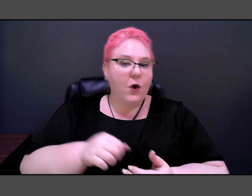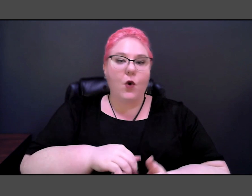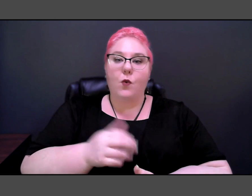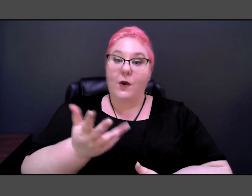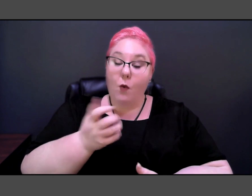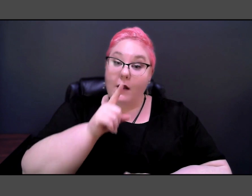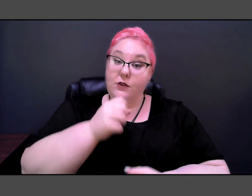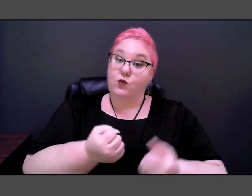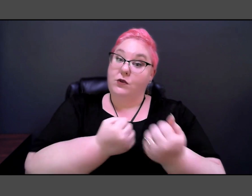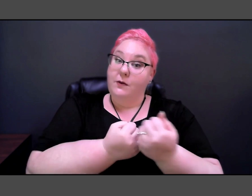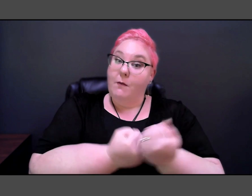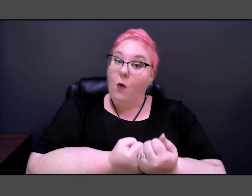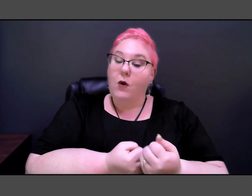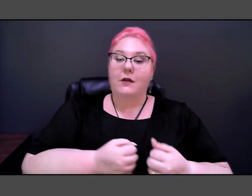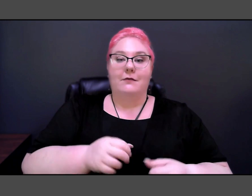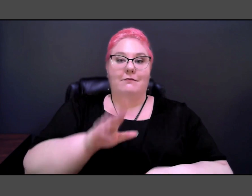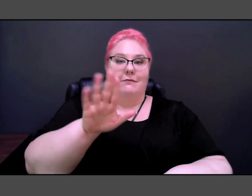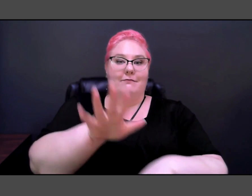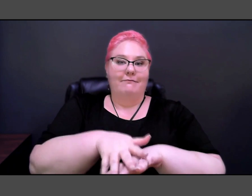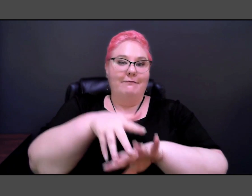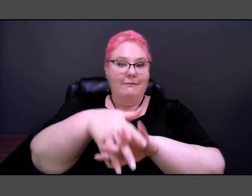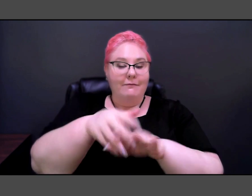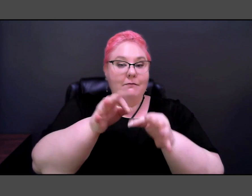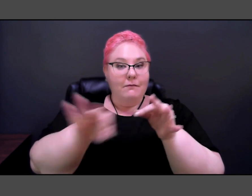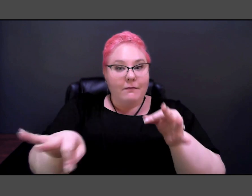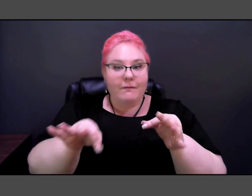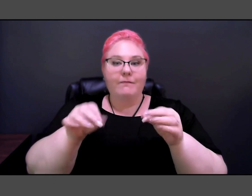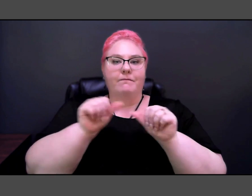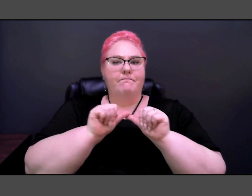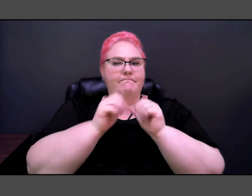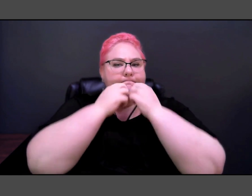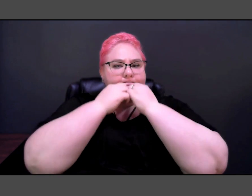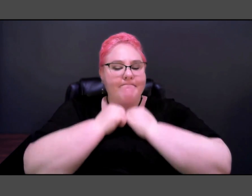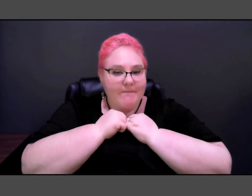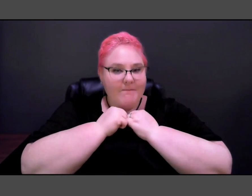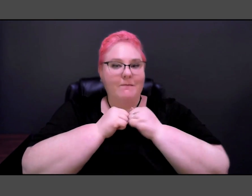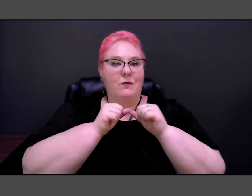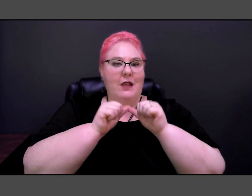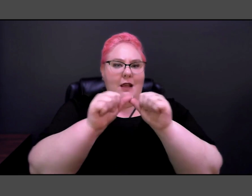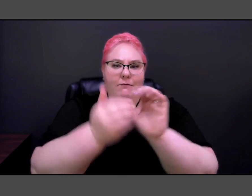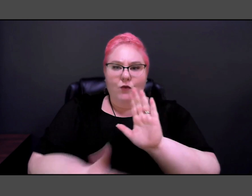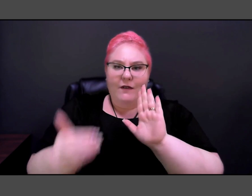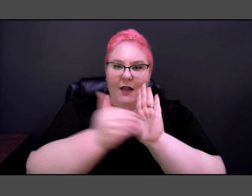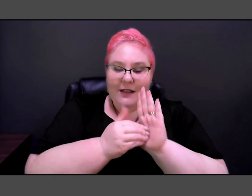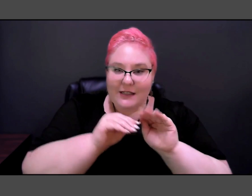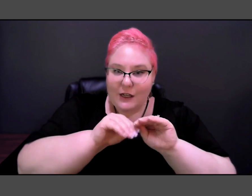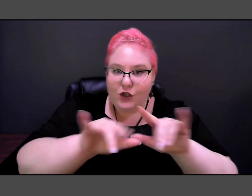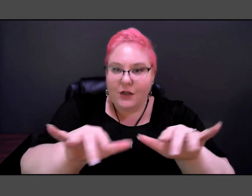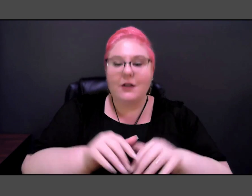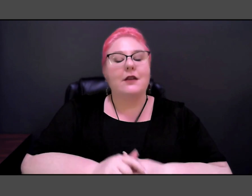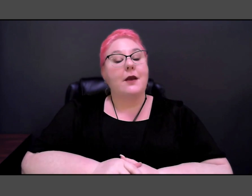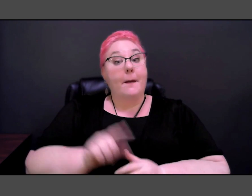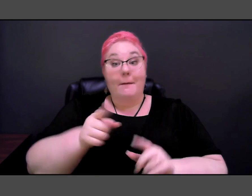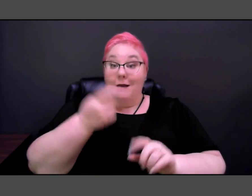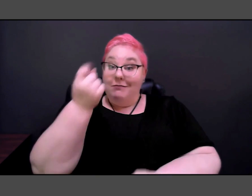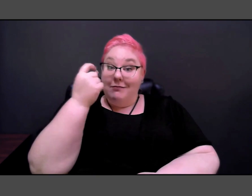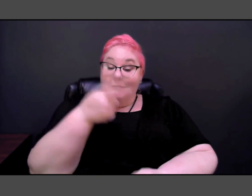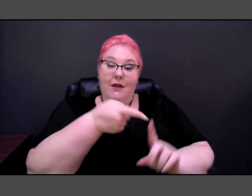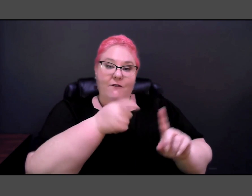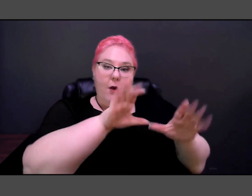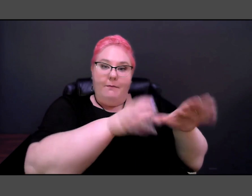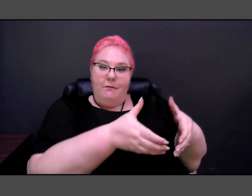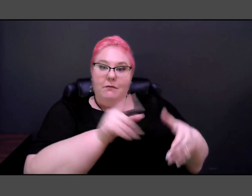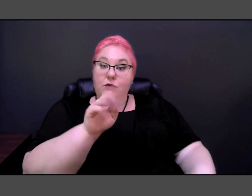language revitalization, but making sure that it comes from the tribes. The First Lady and I had a chance to visit the